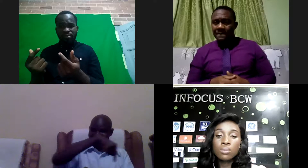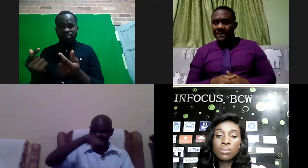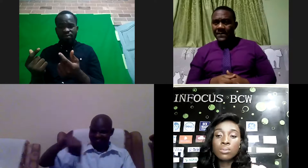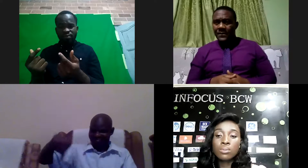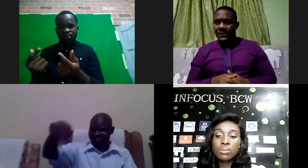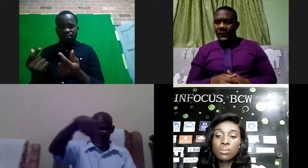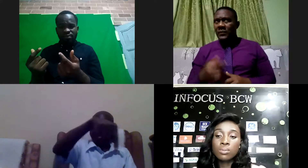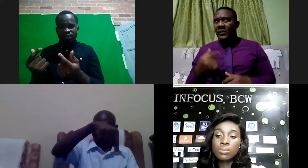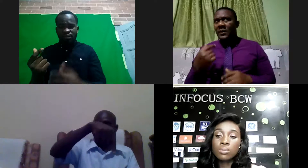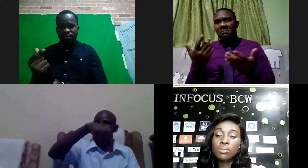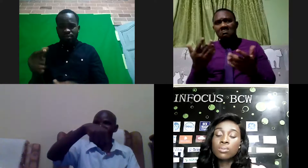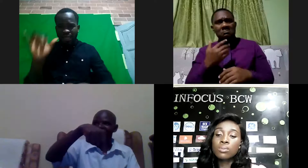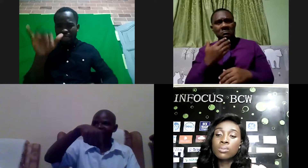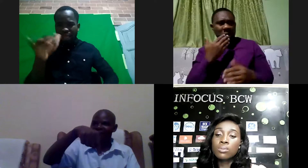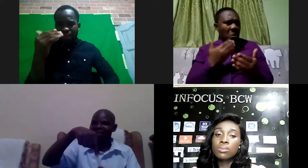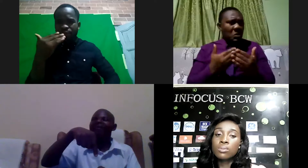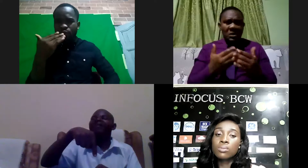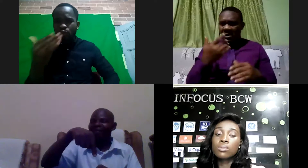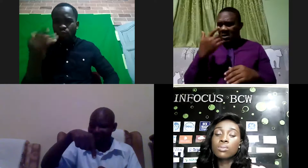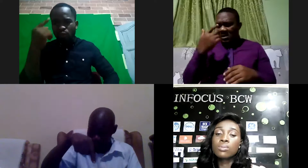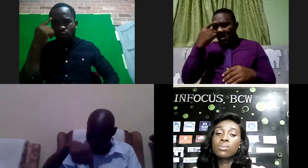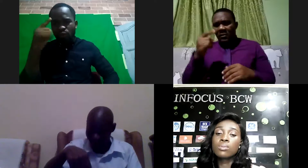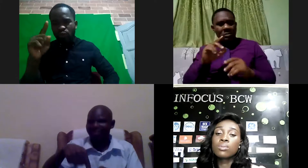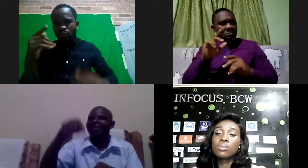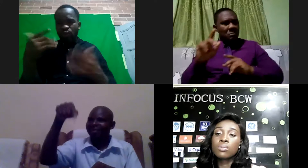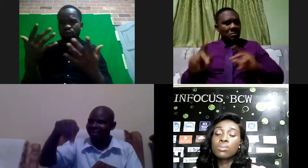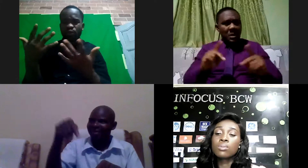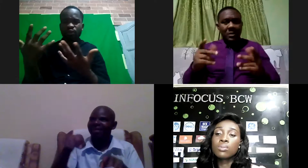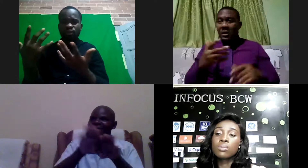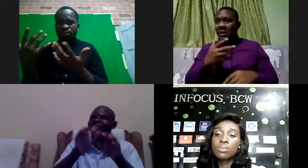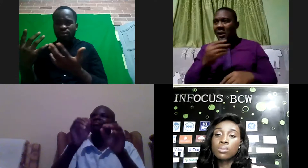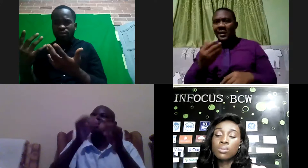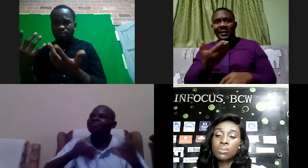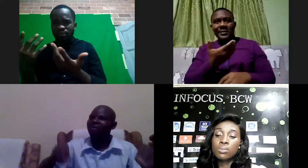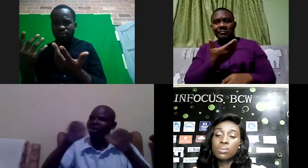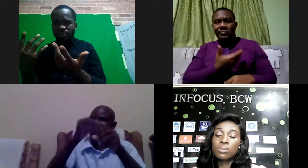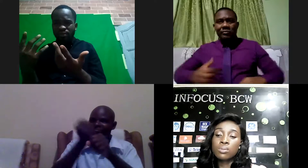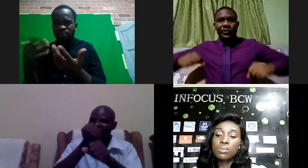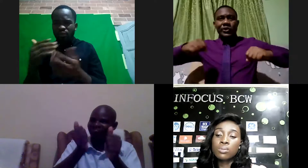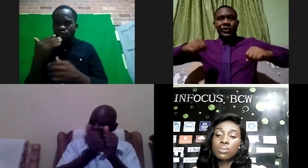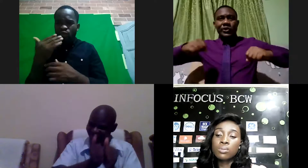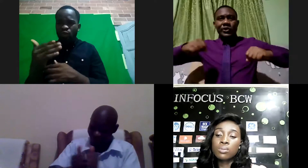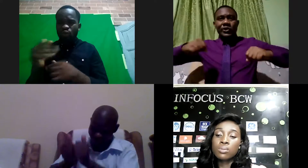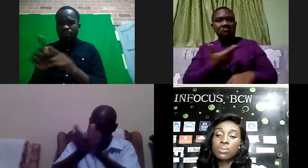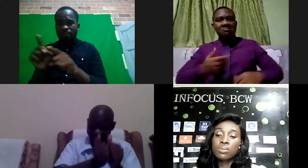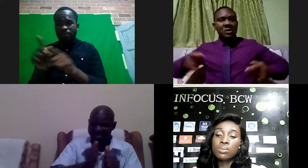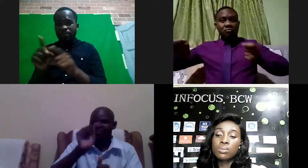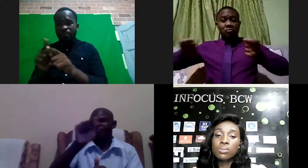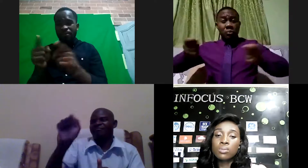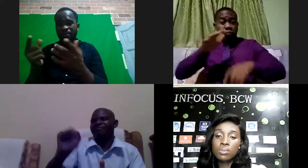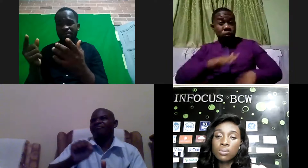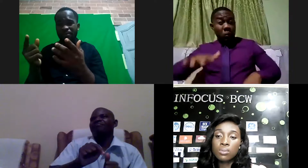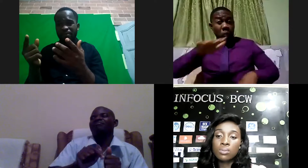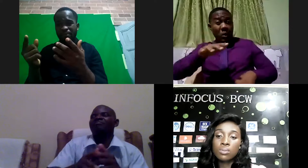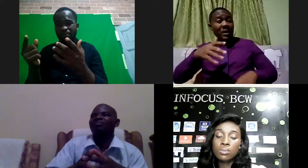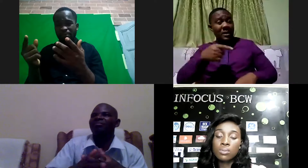maybe for the leaders, even the chiefs themselves, to include parents who have